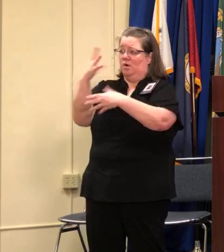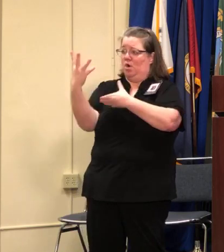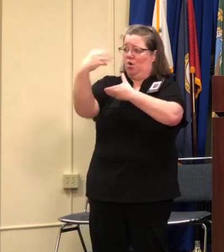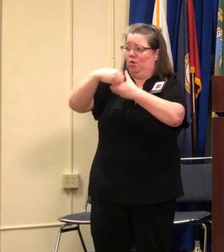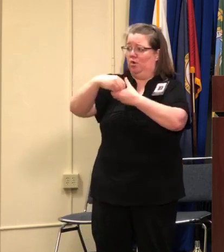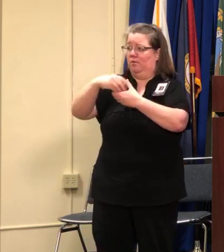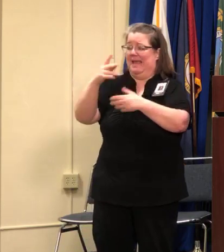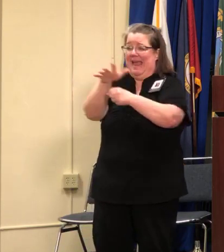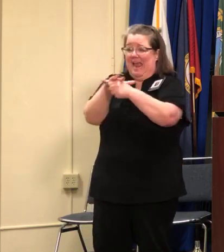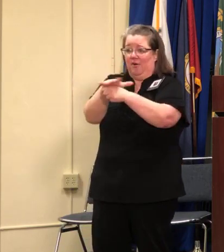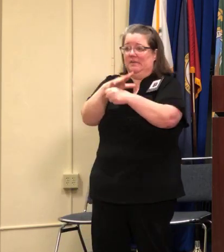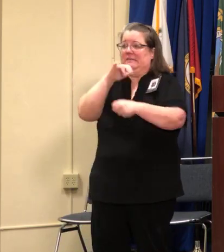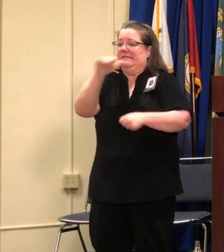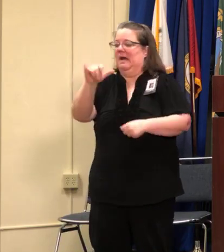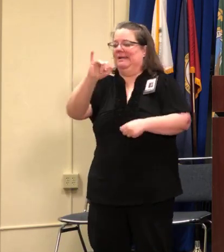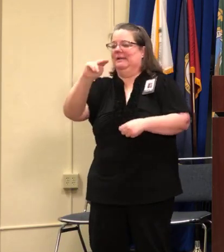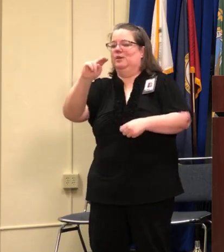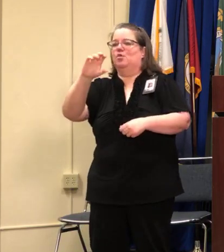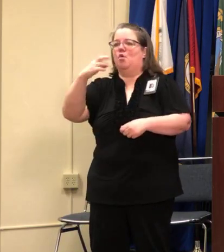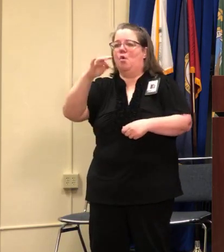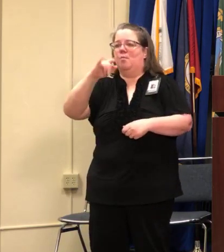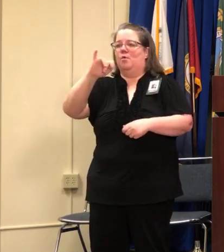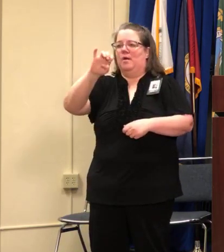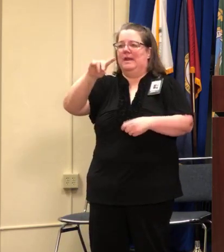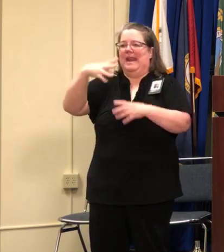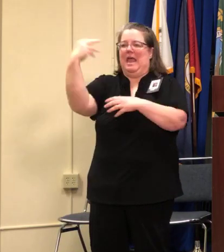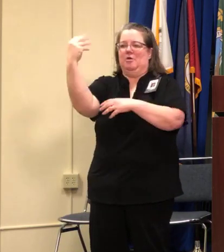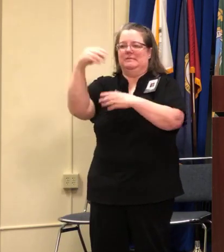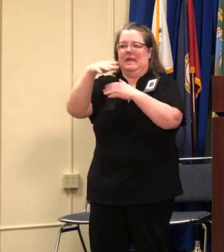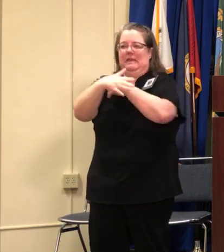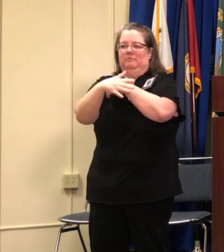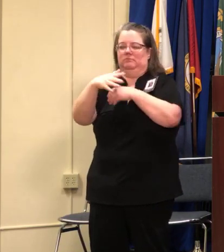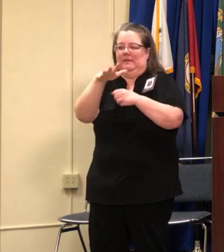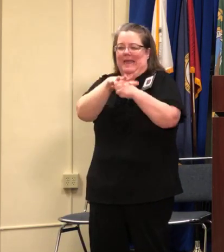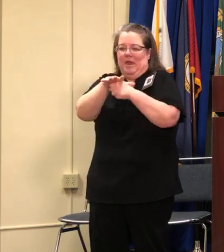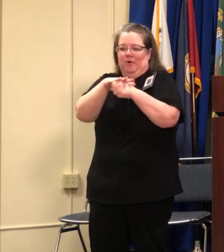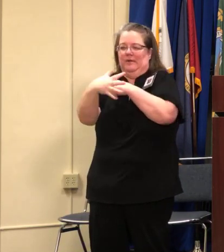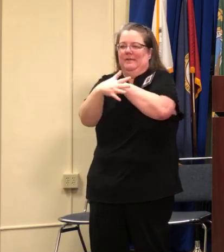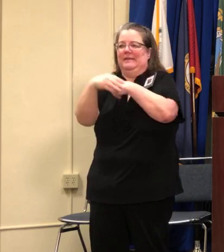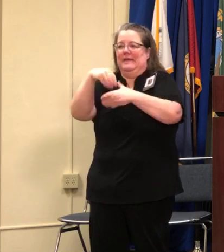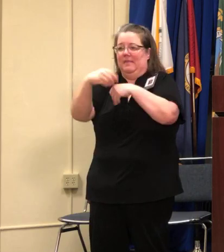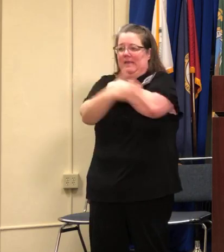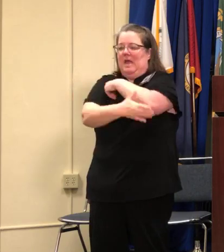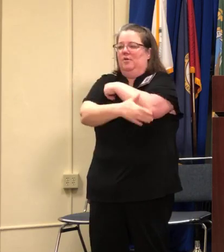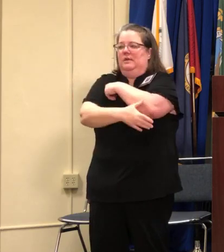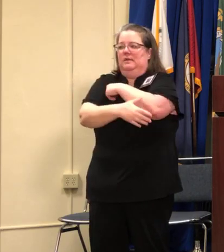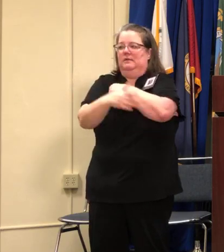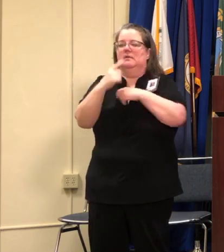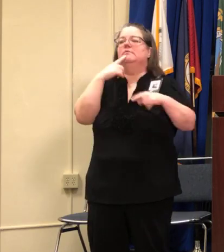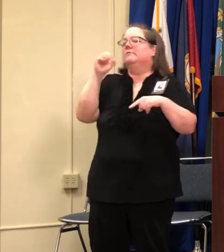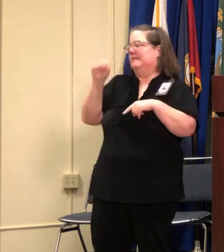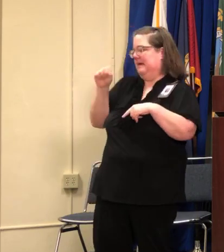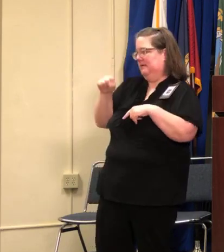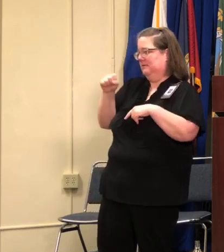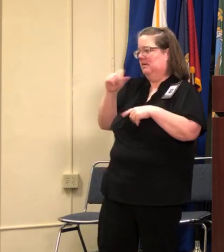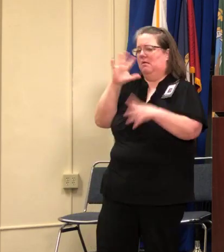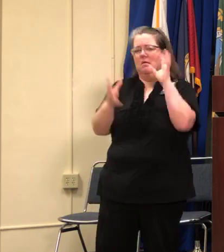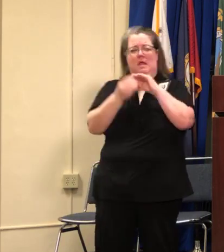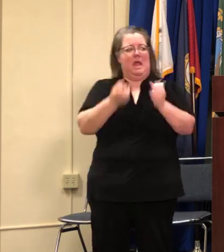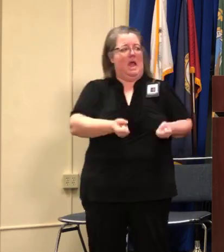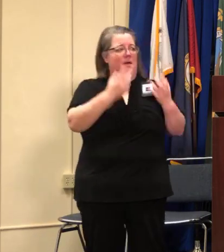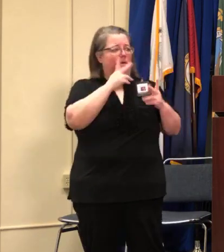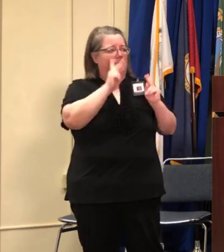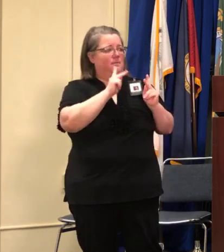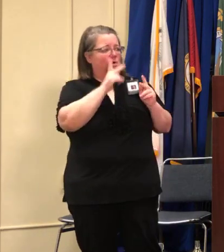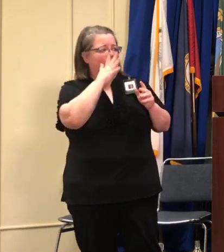the unincorporated areas in the county in the directives that most of us are already under? Yes. How many people, do you have a sense that